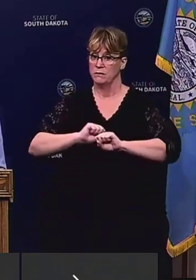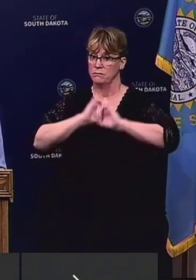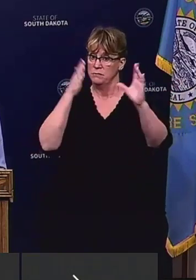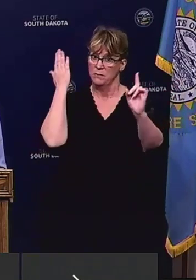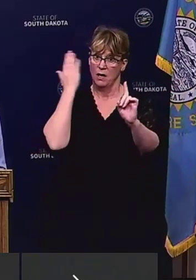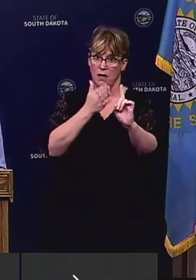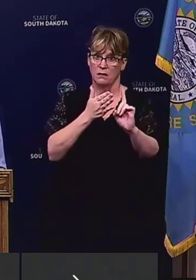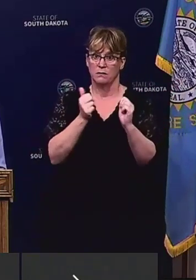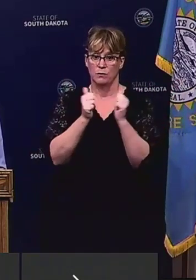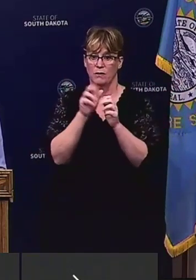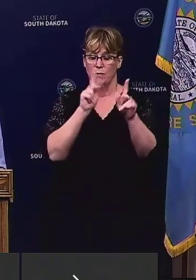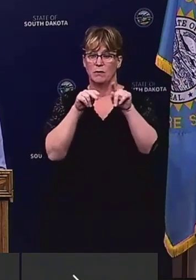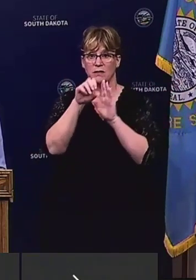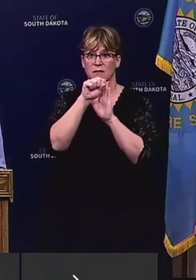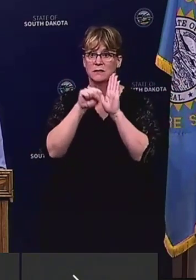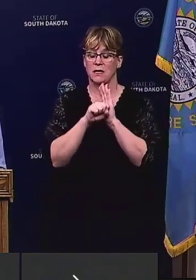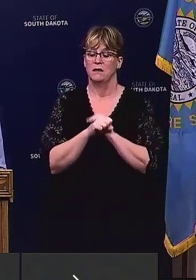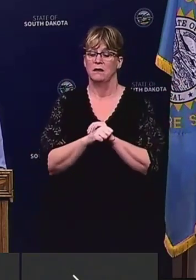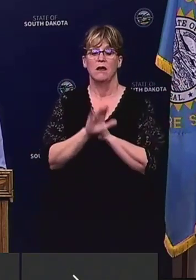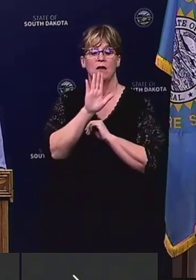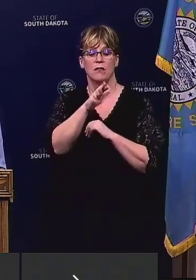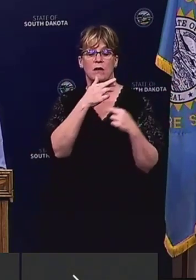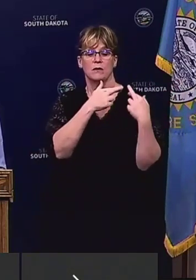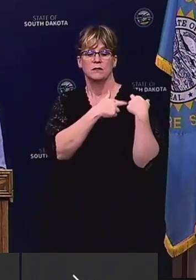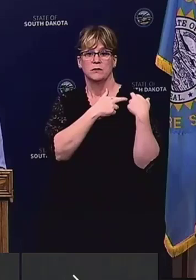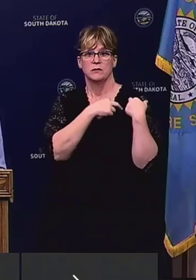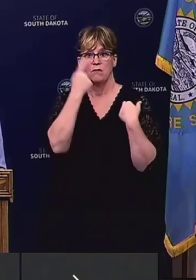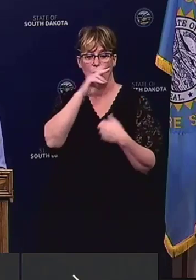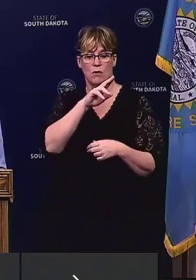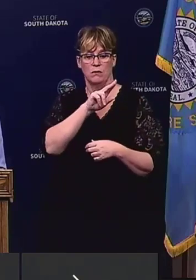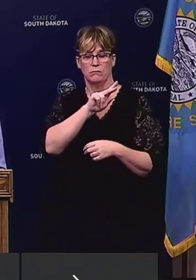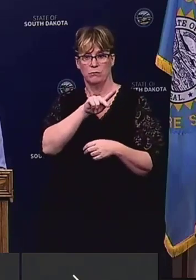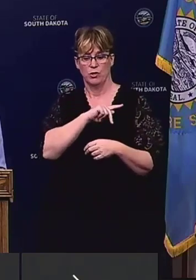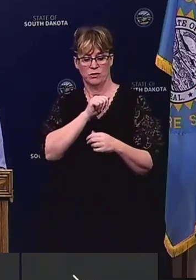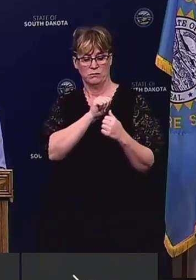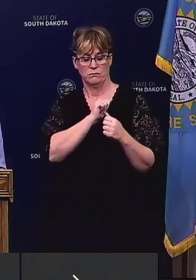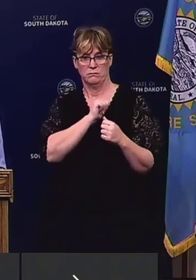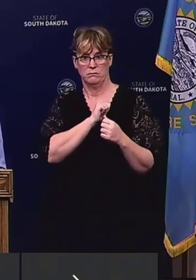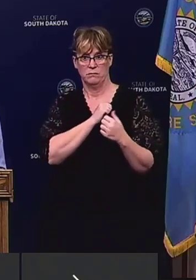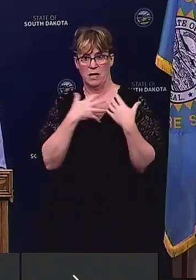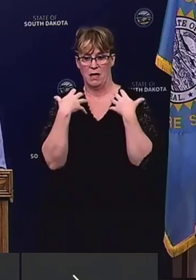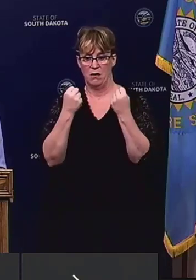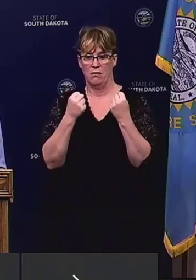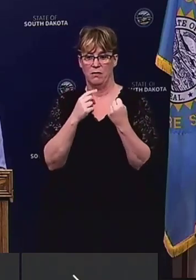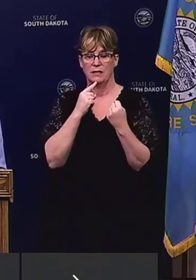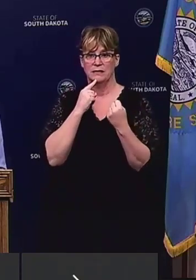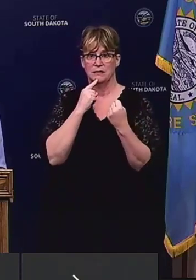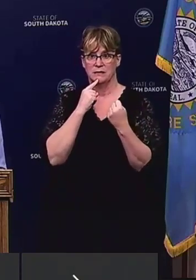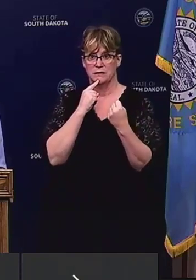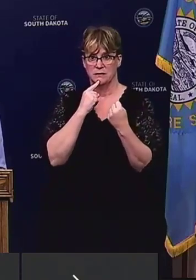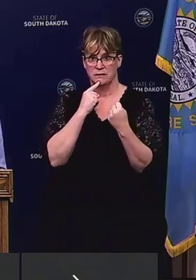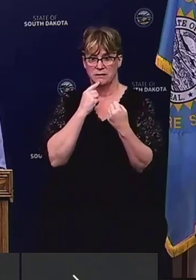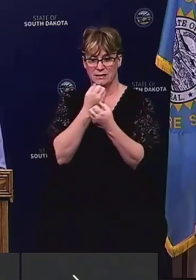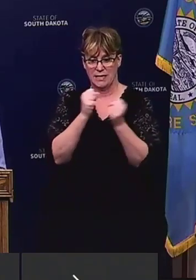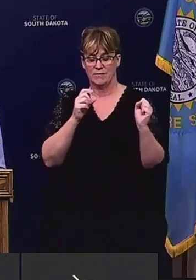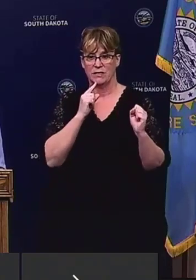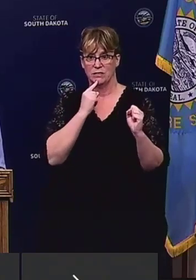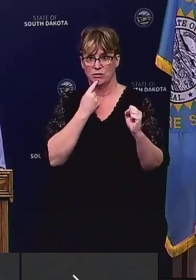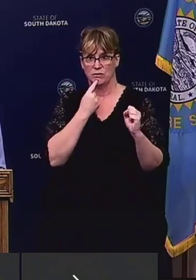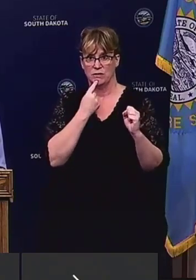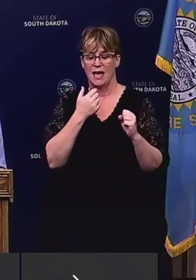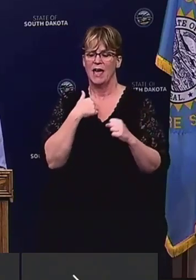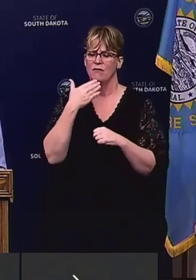state that they need to take their responsibility for personal health and for safety seriously, that they should be practicing good